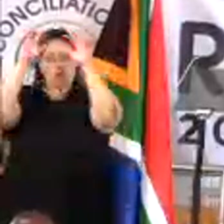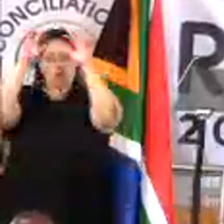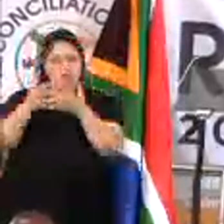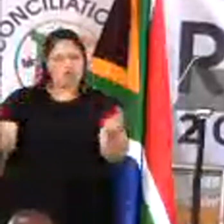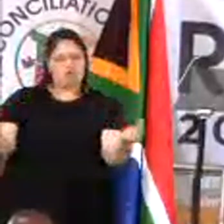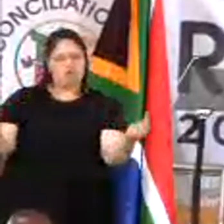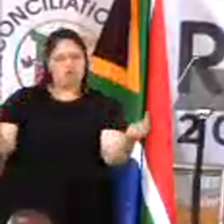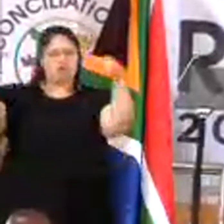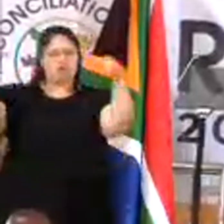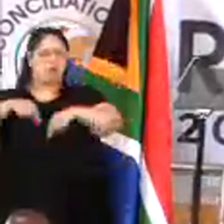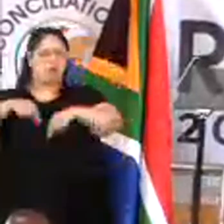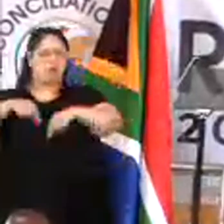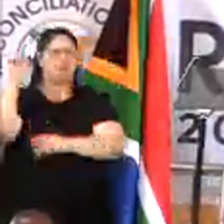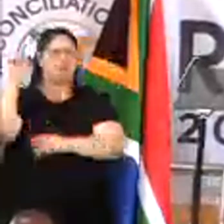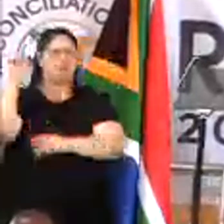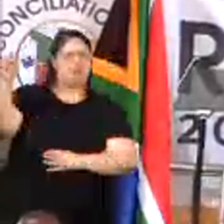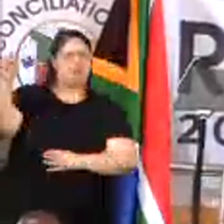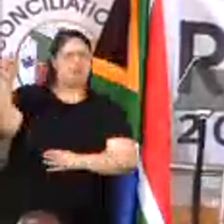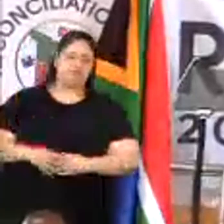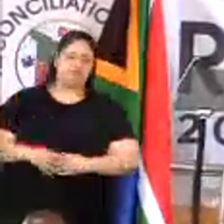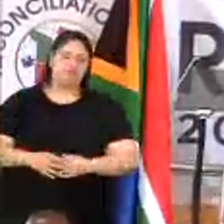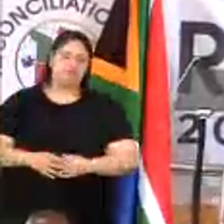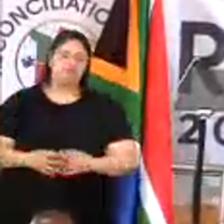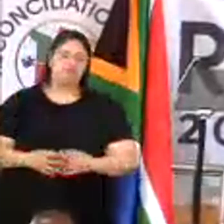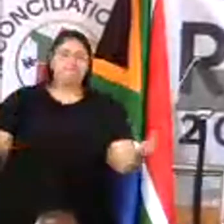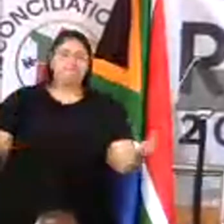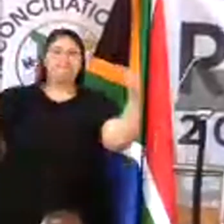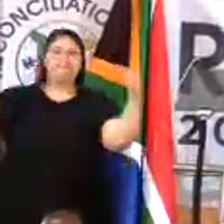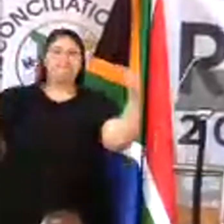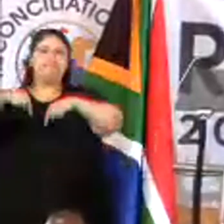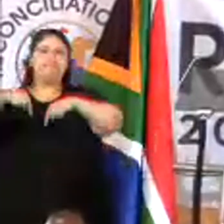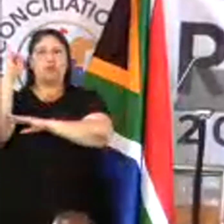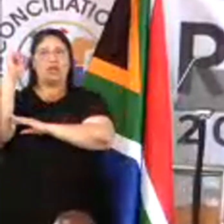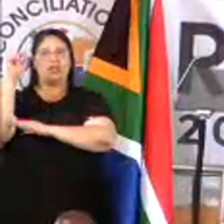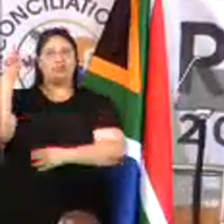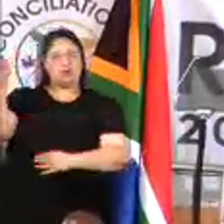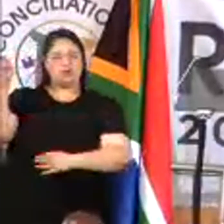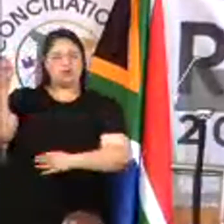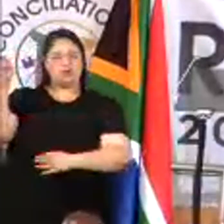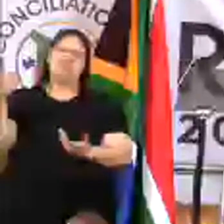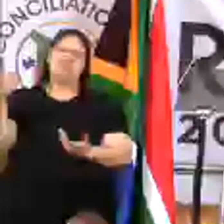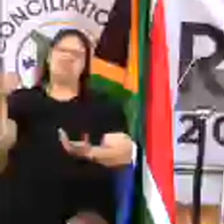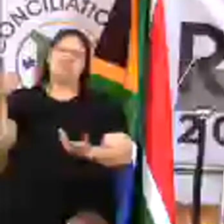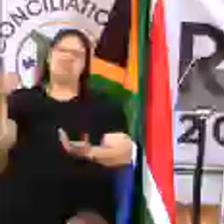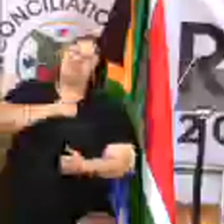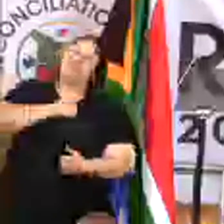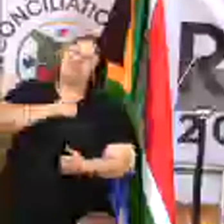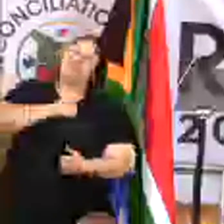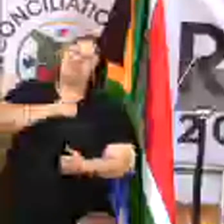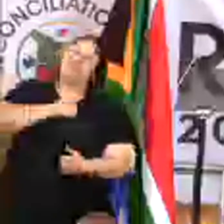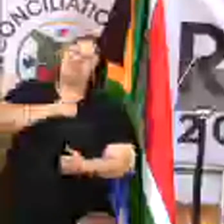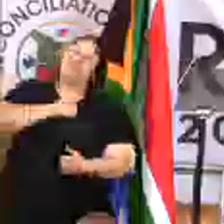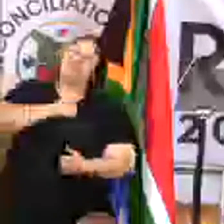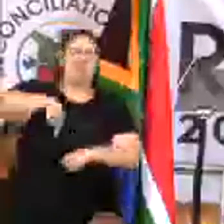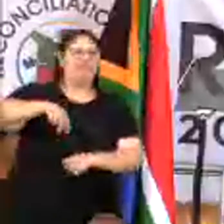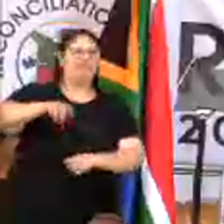in Johannesburg. They'll come together in Johannesburg. It's a pity we can't bring them here to